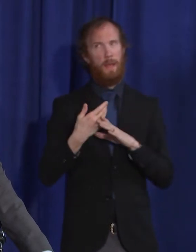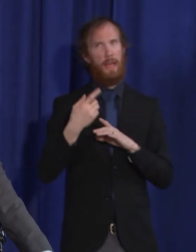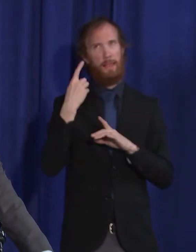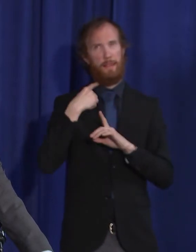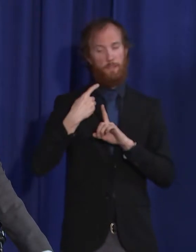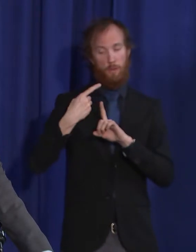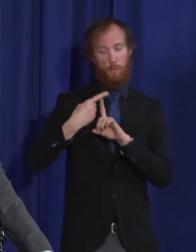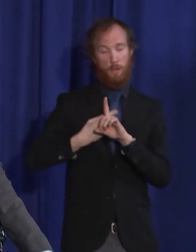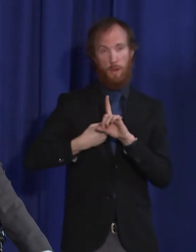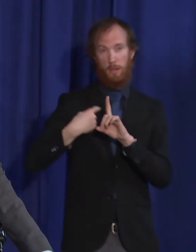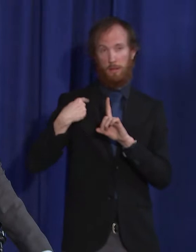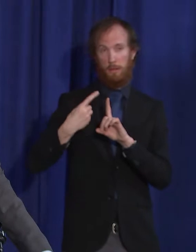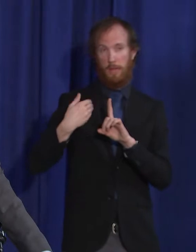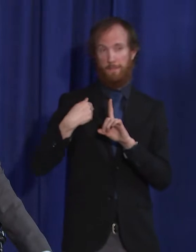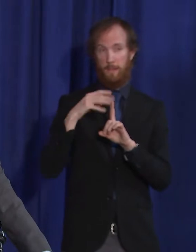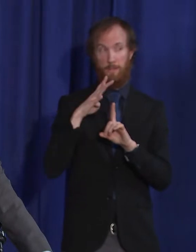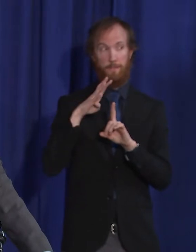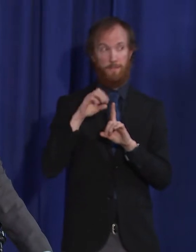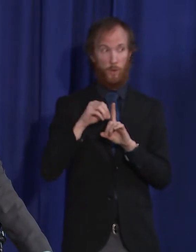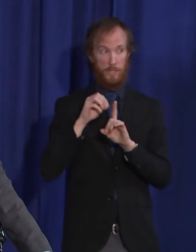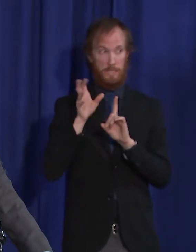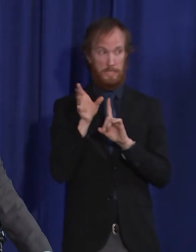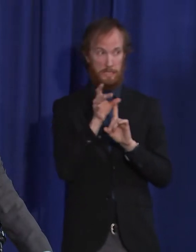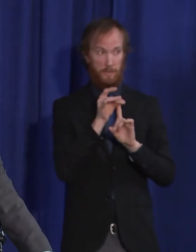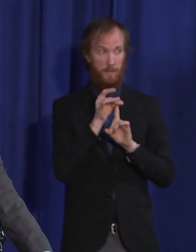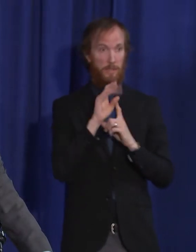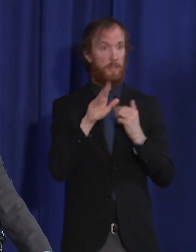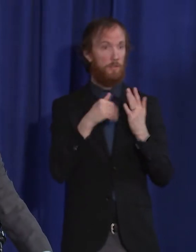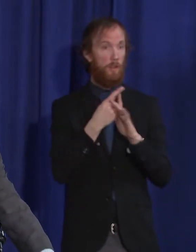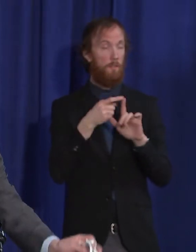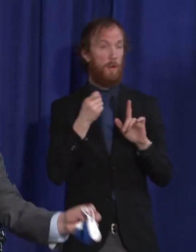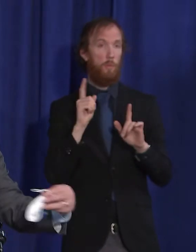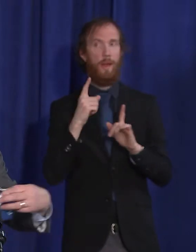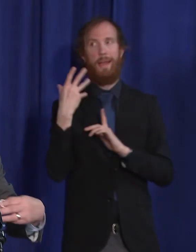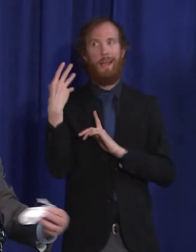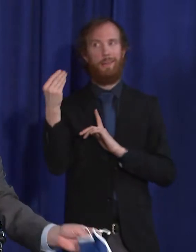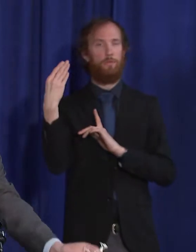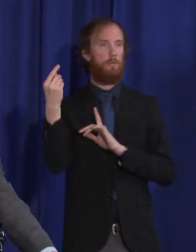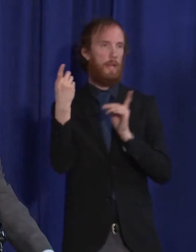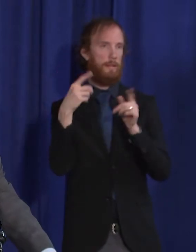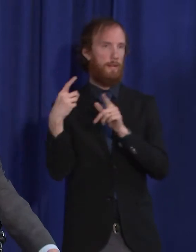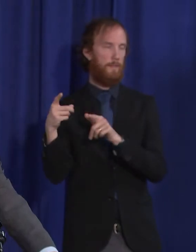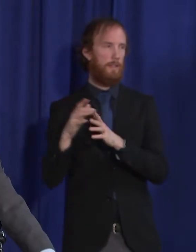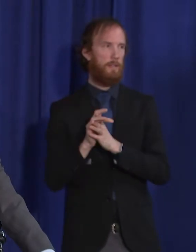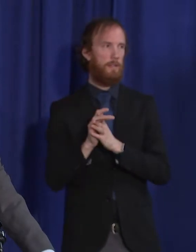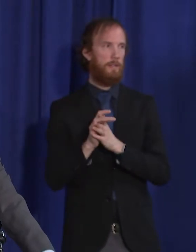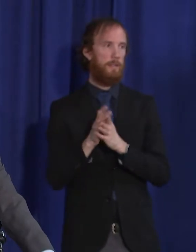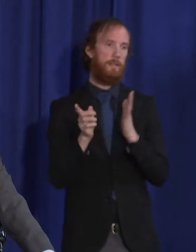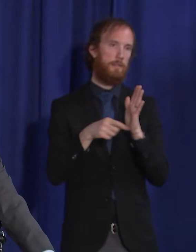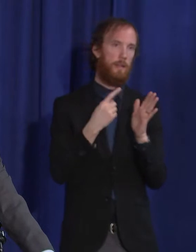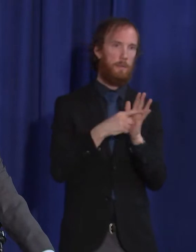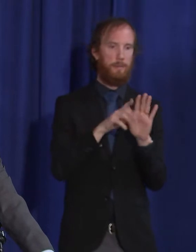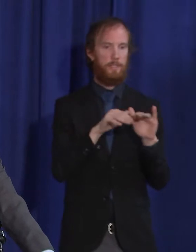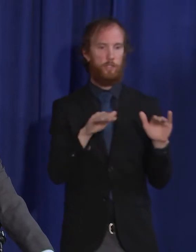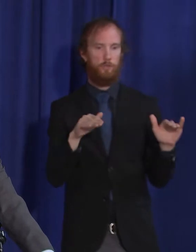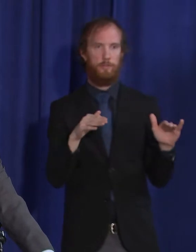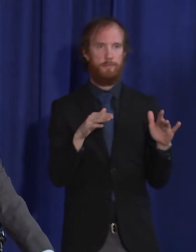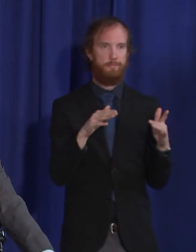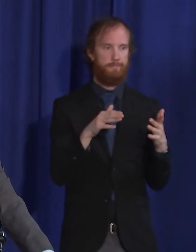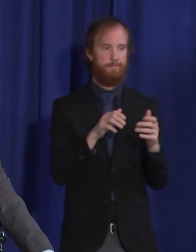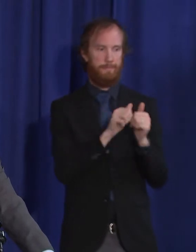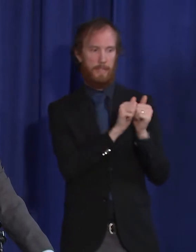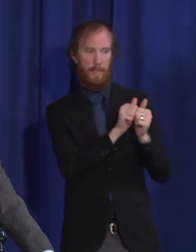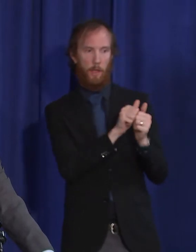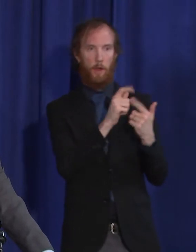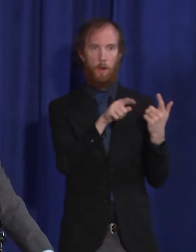month, and we actually did the contact tracing, and it was all outside events. And in some cases, some of those children were together. And so the